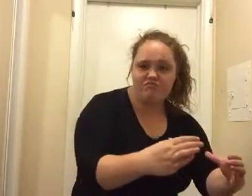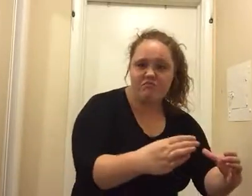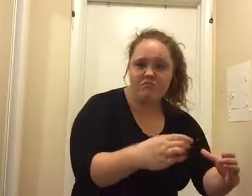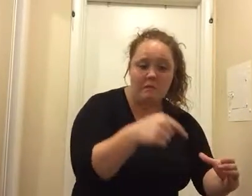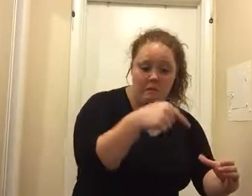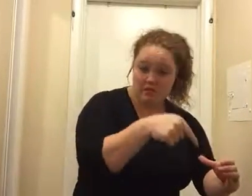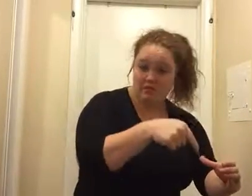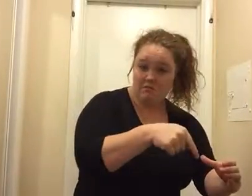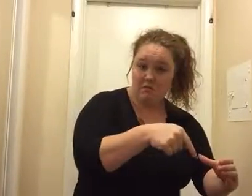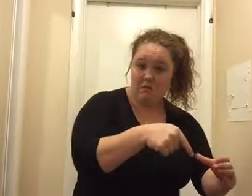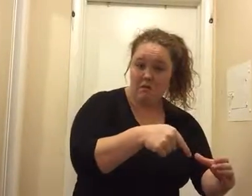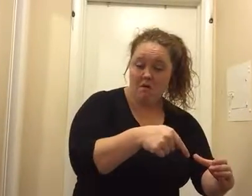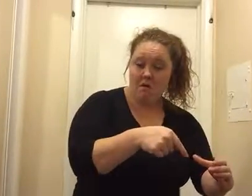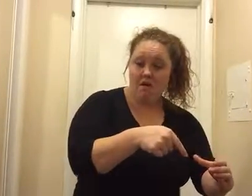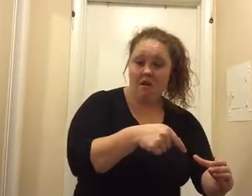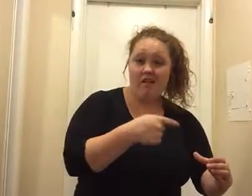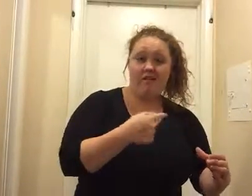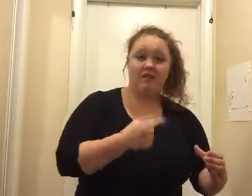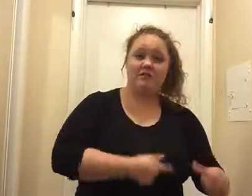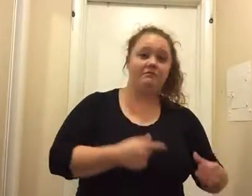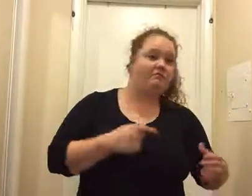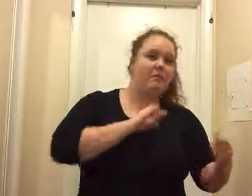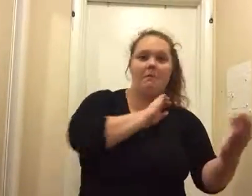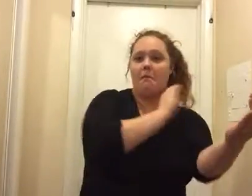people have borne the cost.